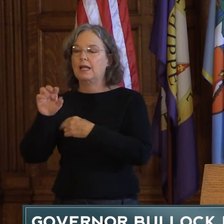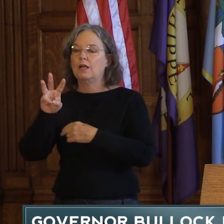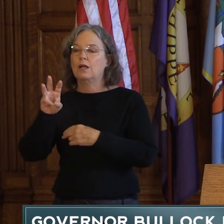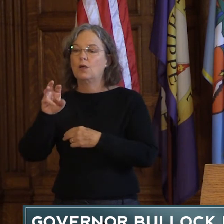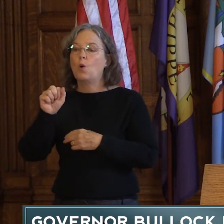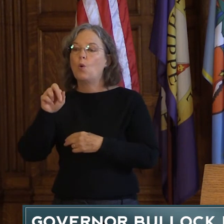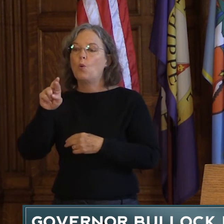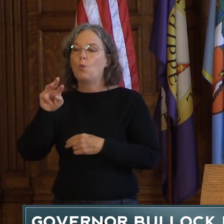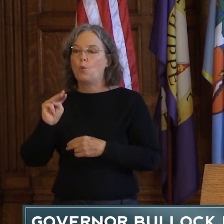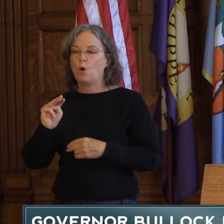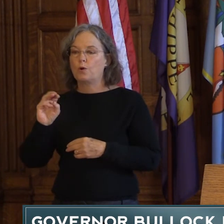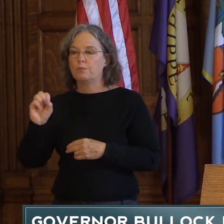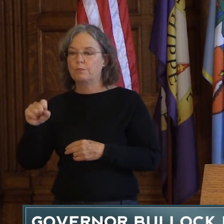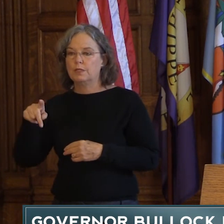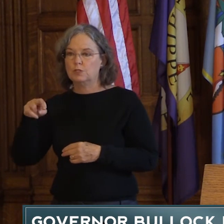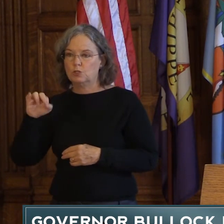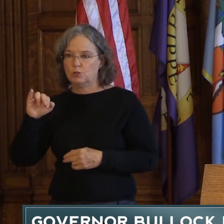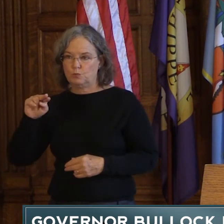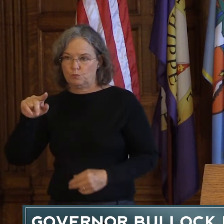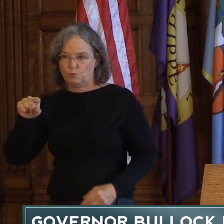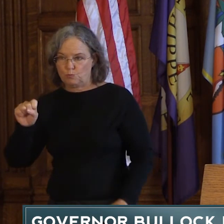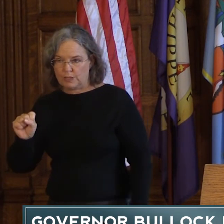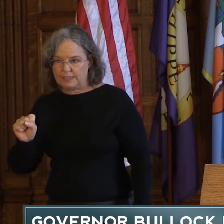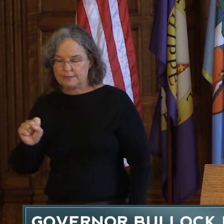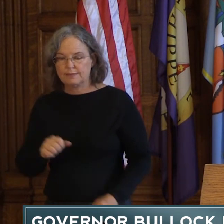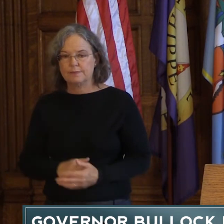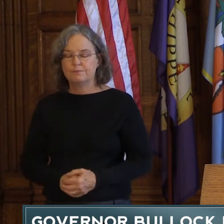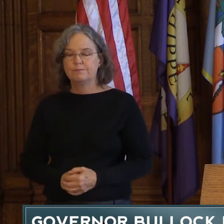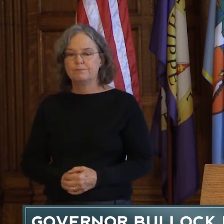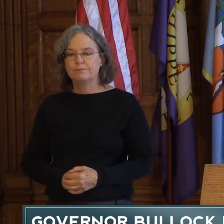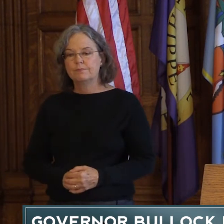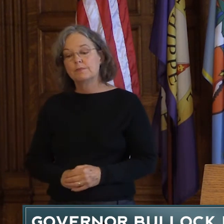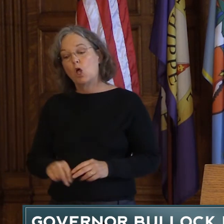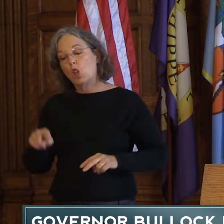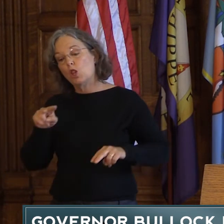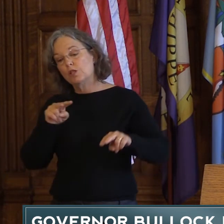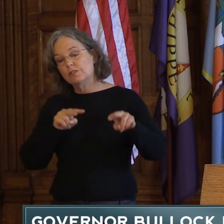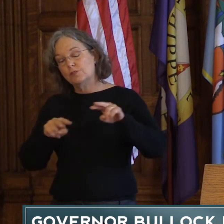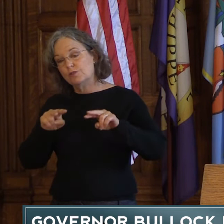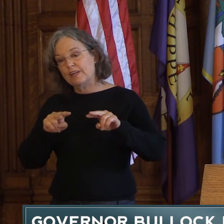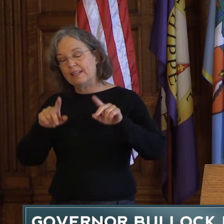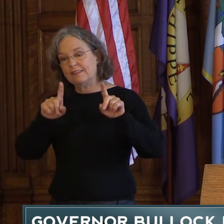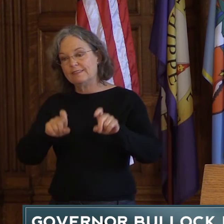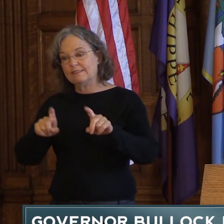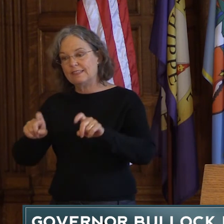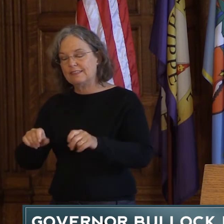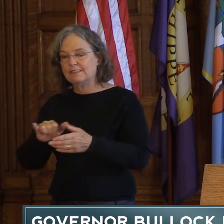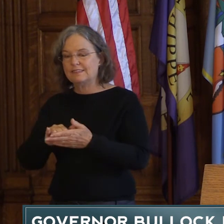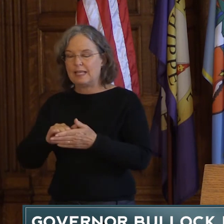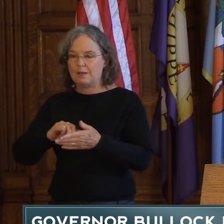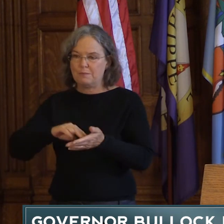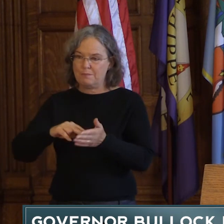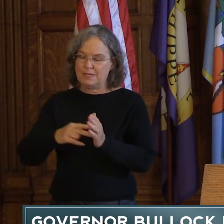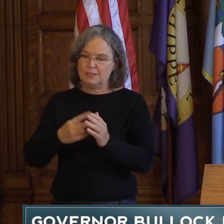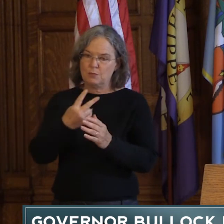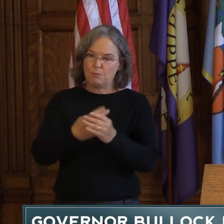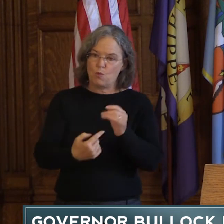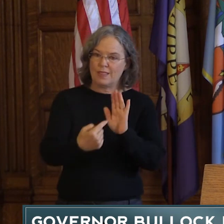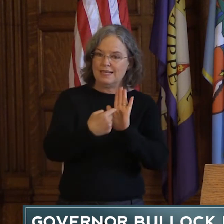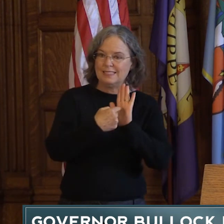Looking at surveillance testing, which is doing symptomatic and asymptomatic.